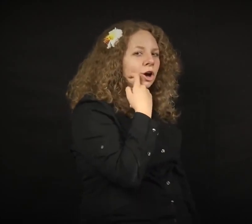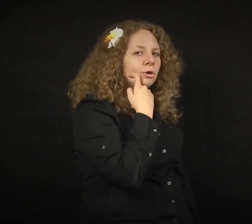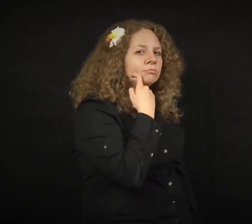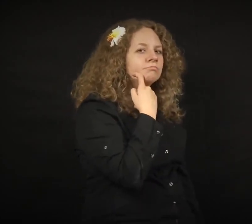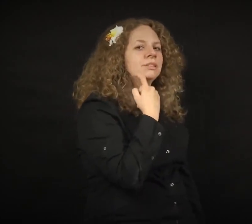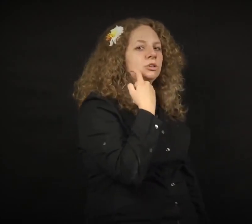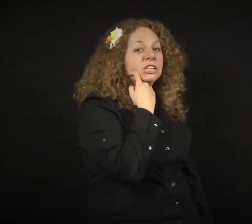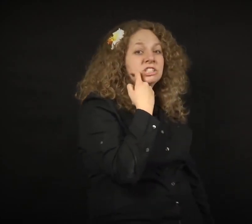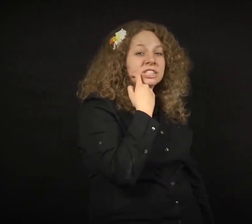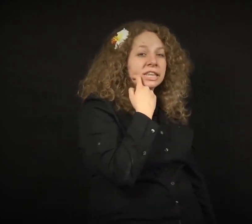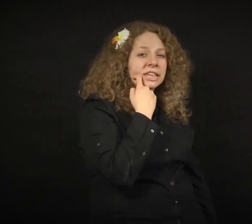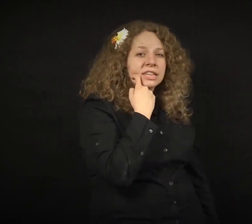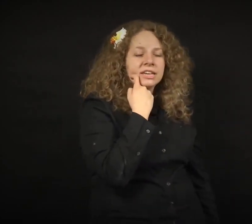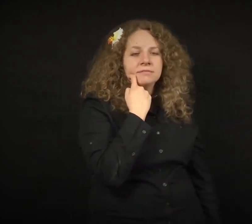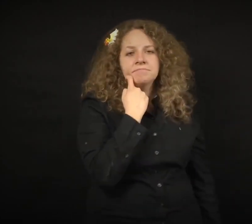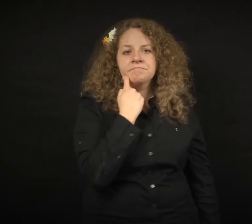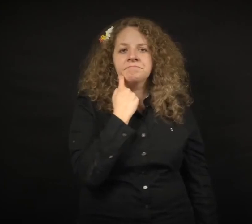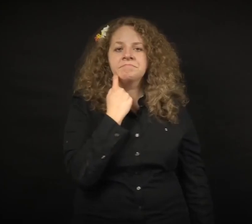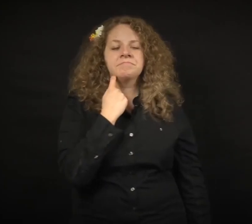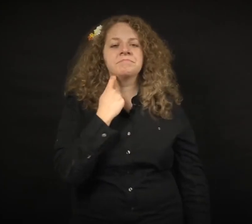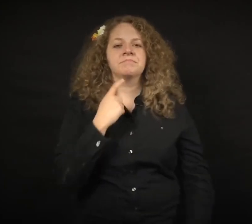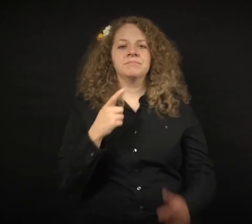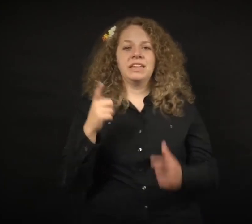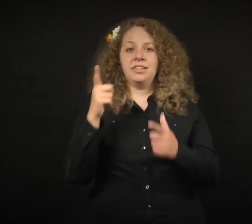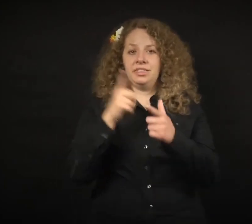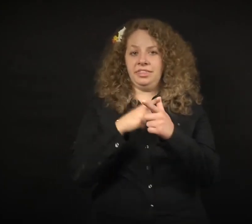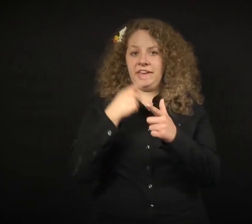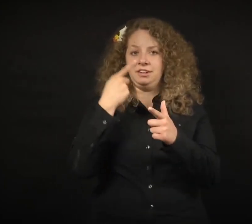ago, or just lately. Then,